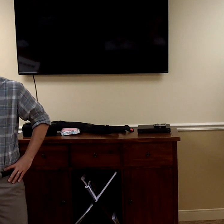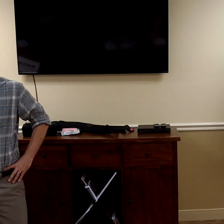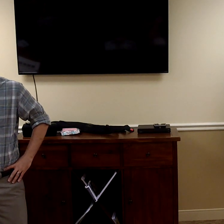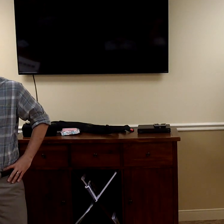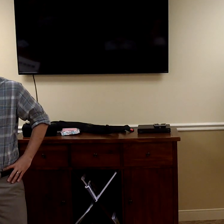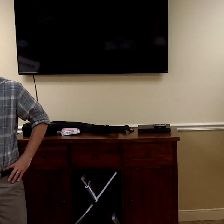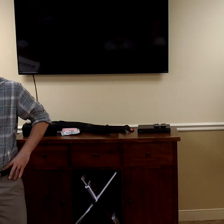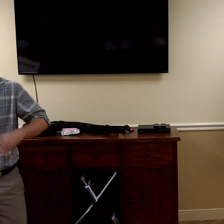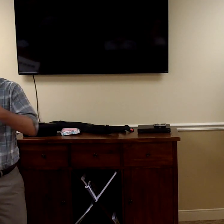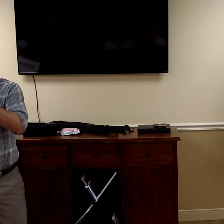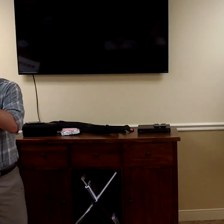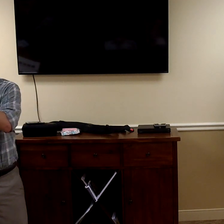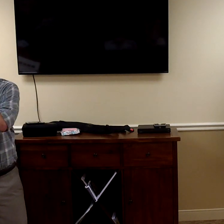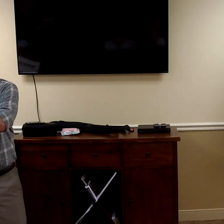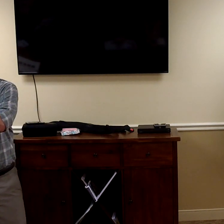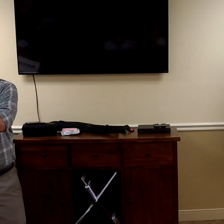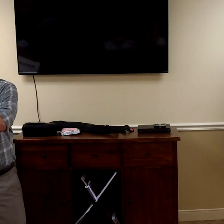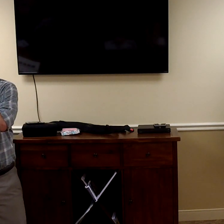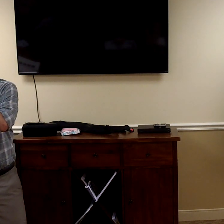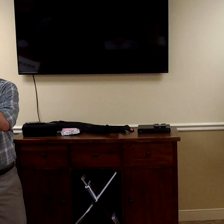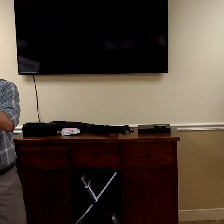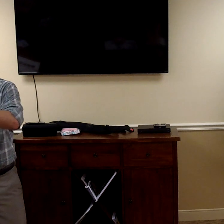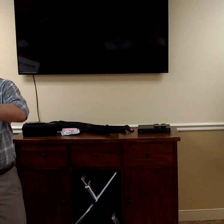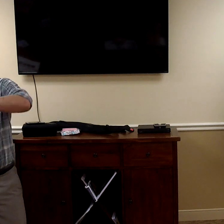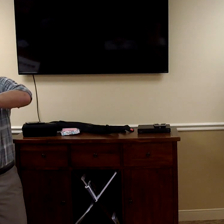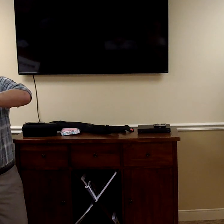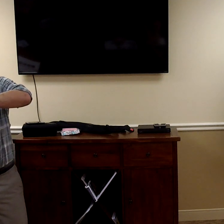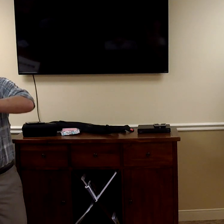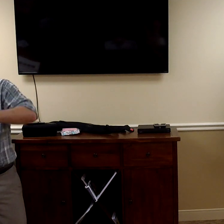Jacksonville. The city. You know, about here.